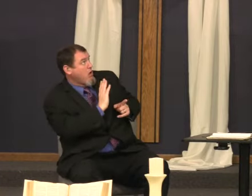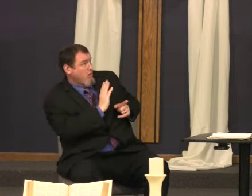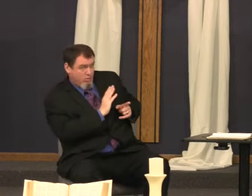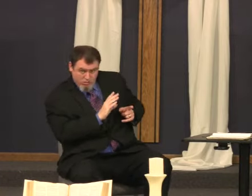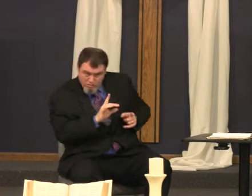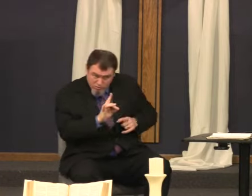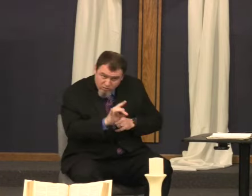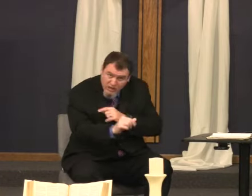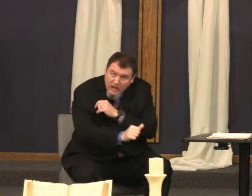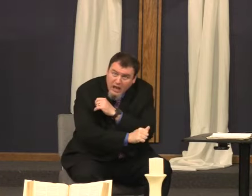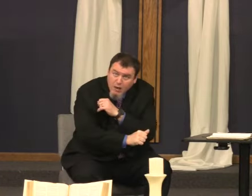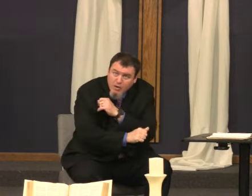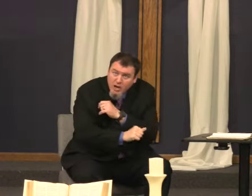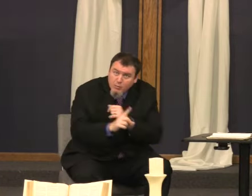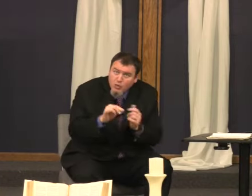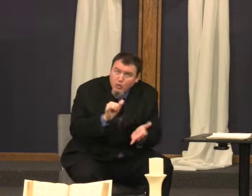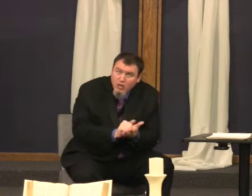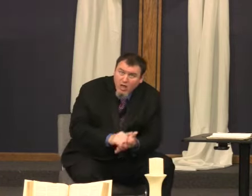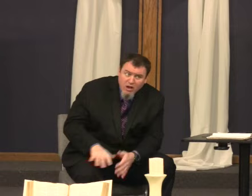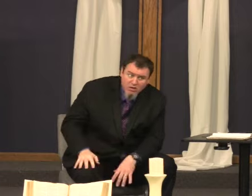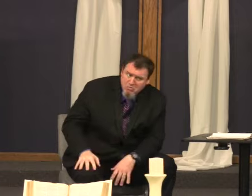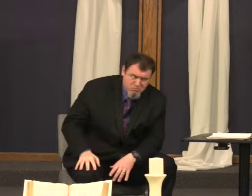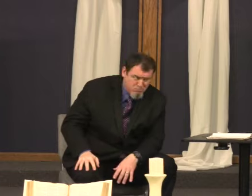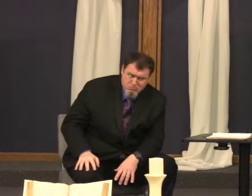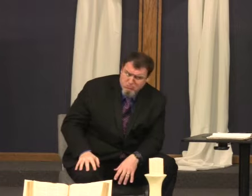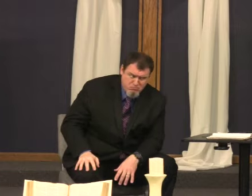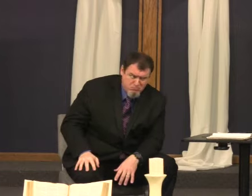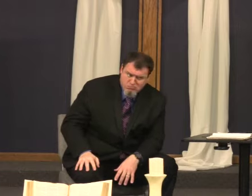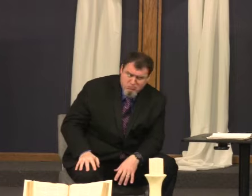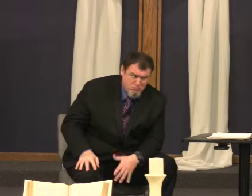I'm telling you the truth that I received from God.